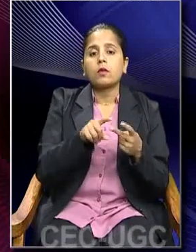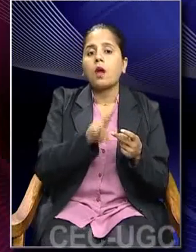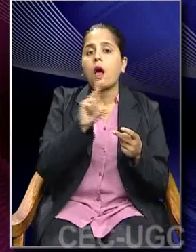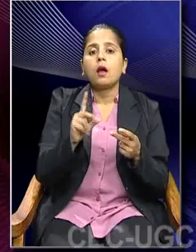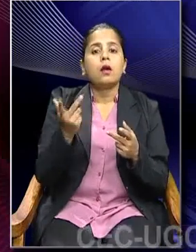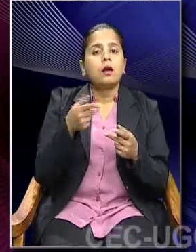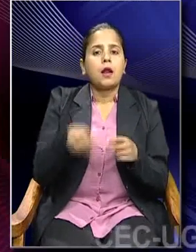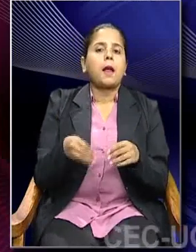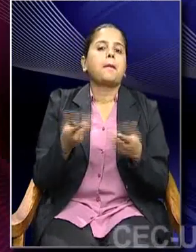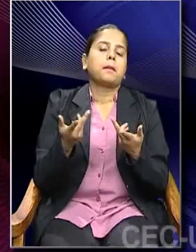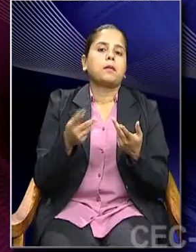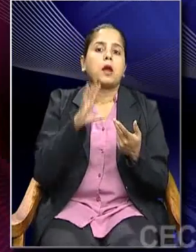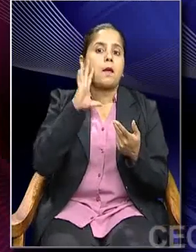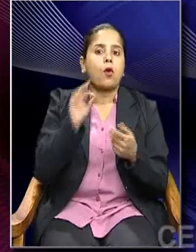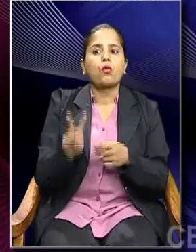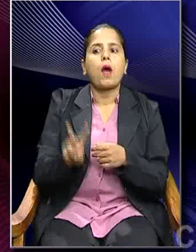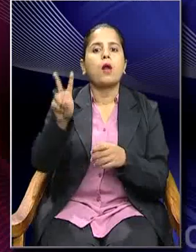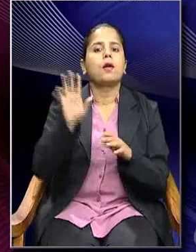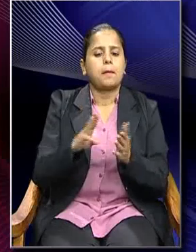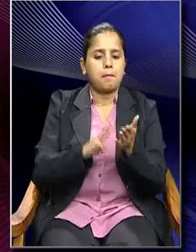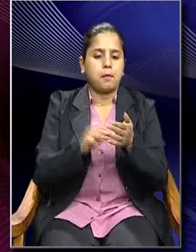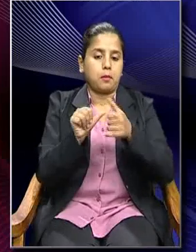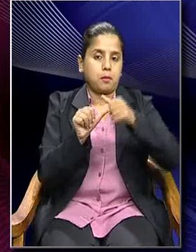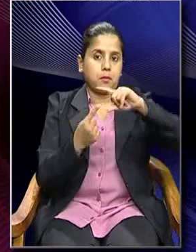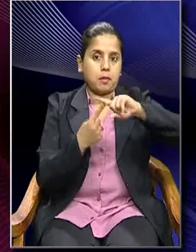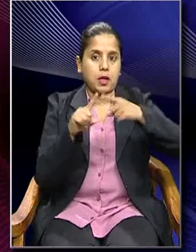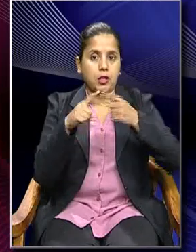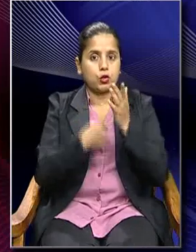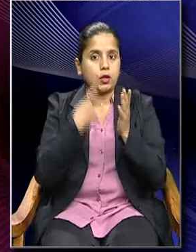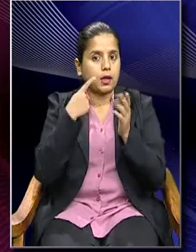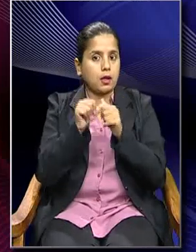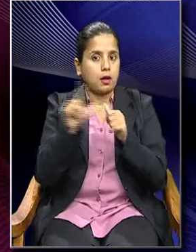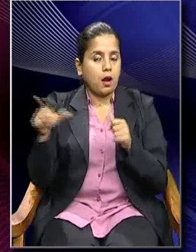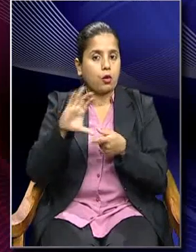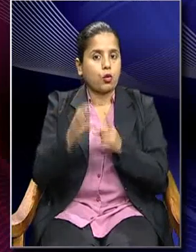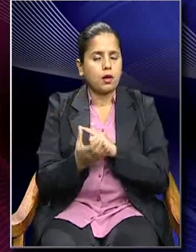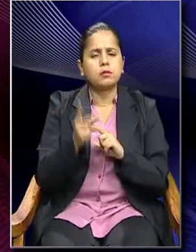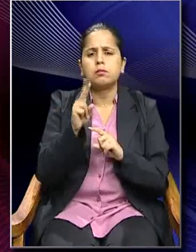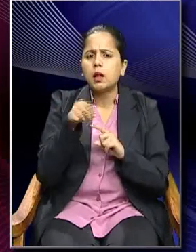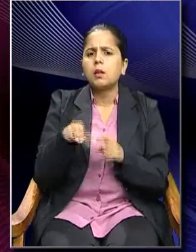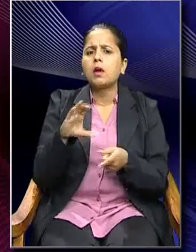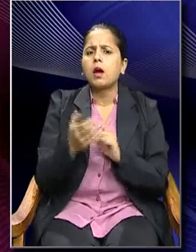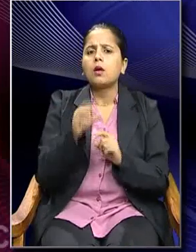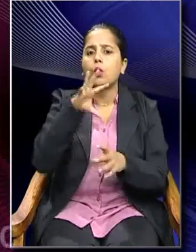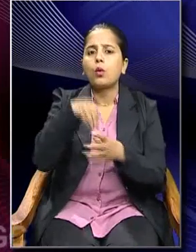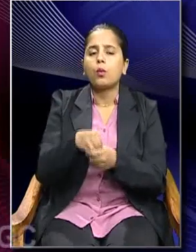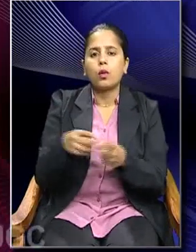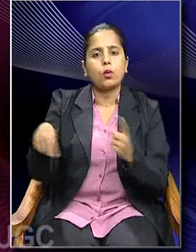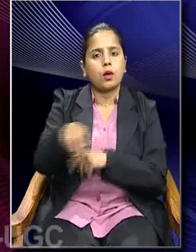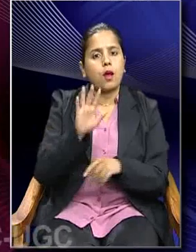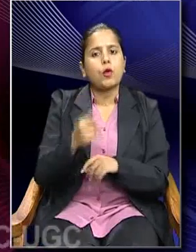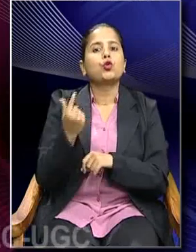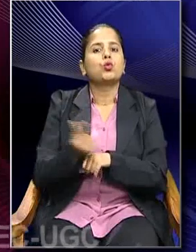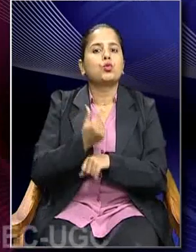is material culture. Now material culture are those part of the culture which has a